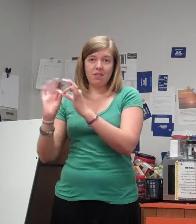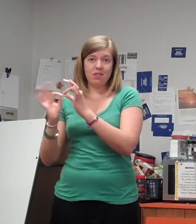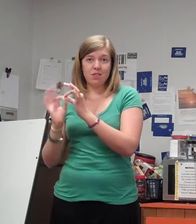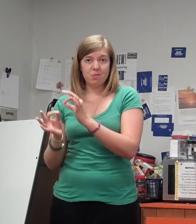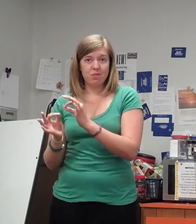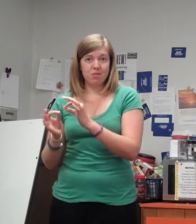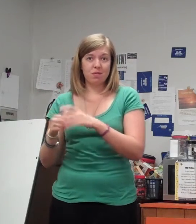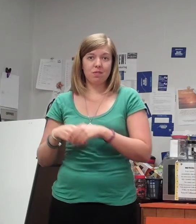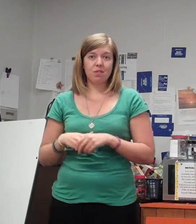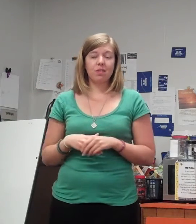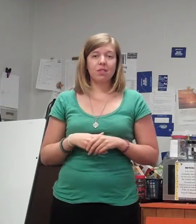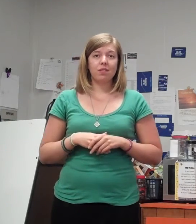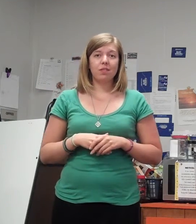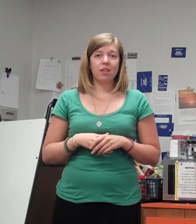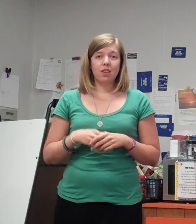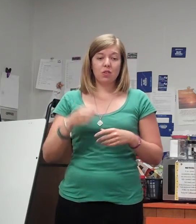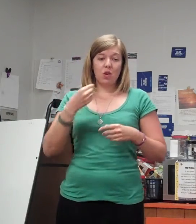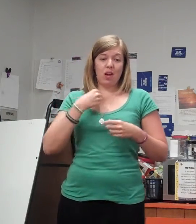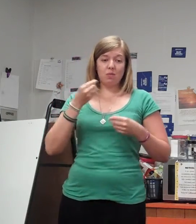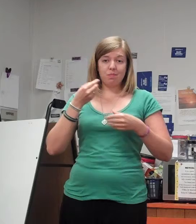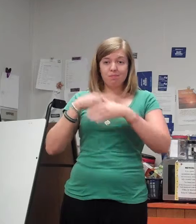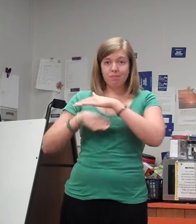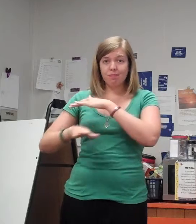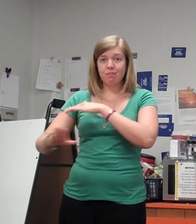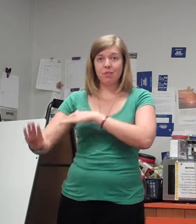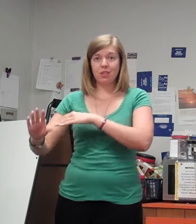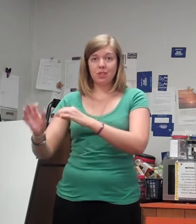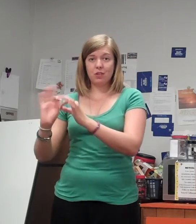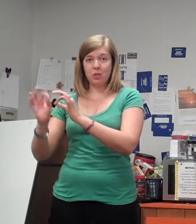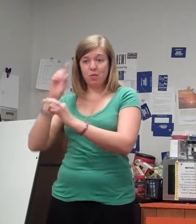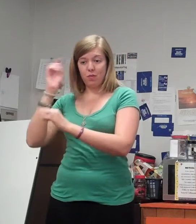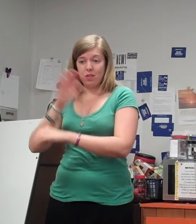classes. Luckily, usually those classes were typing A,